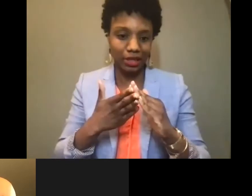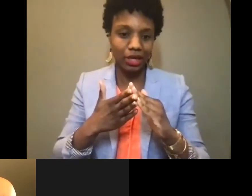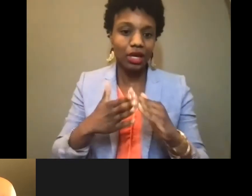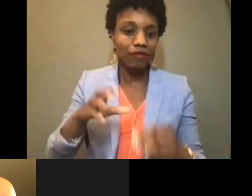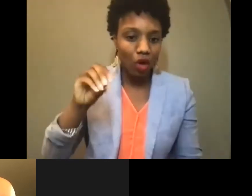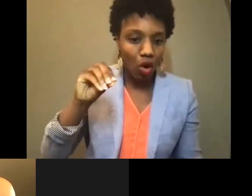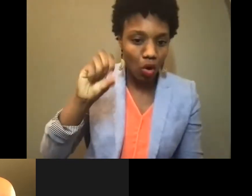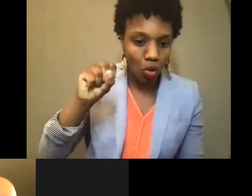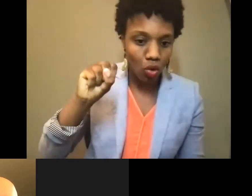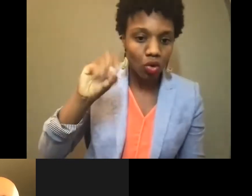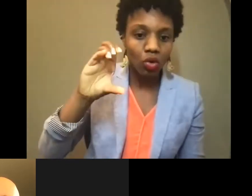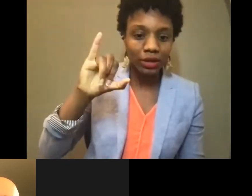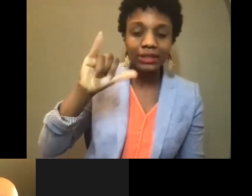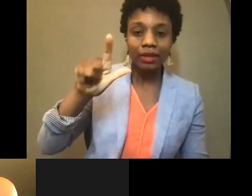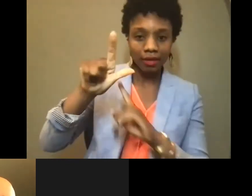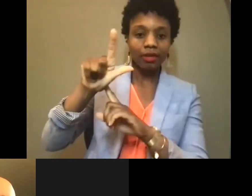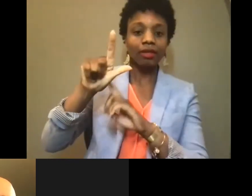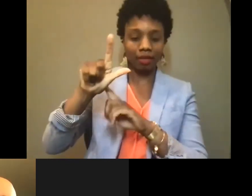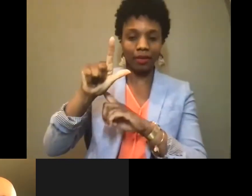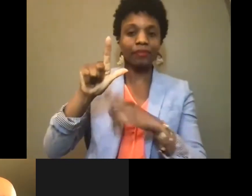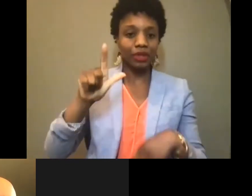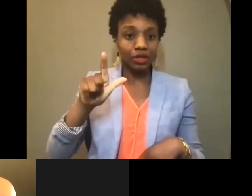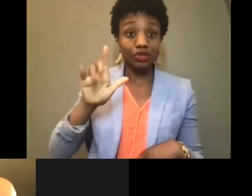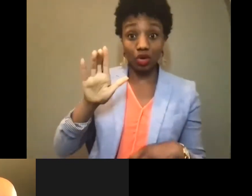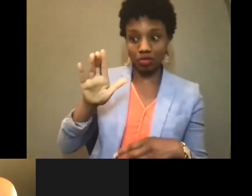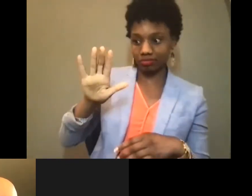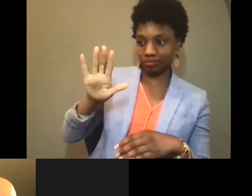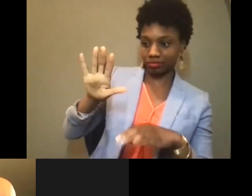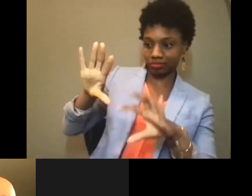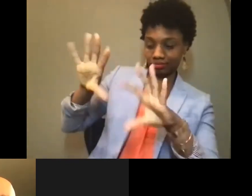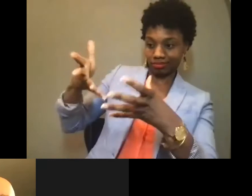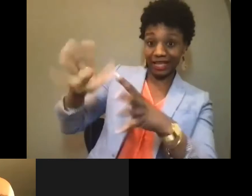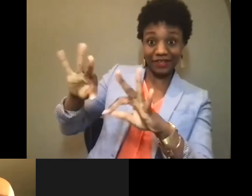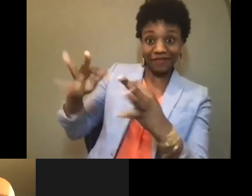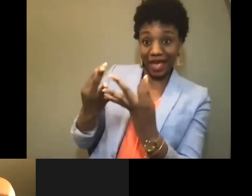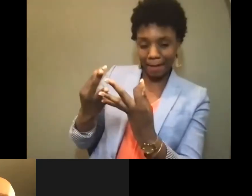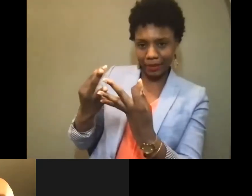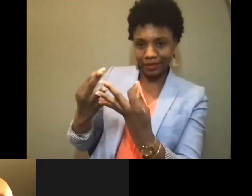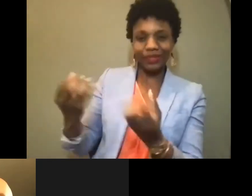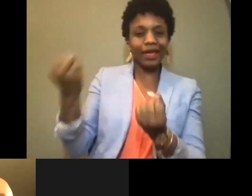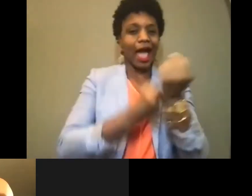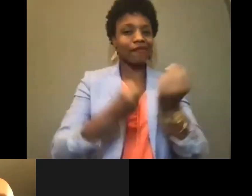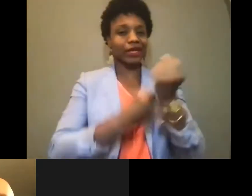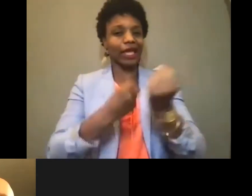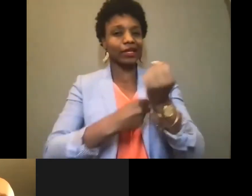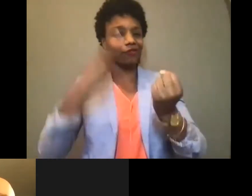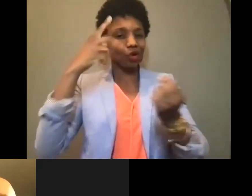about how they, as a family, really advocated for the entire community. So just through